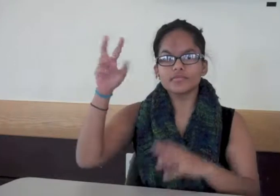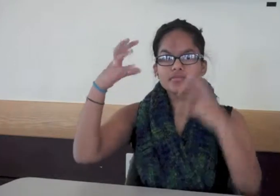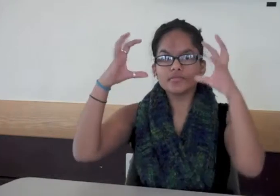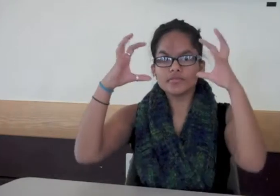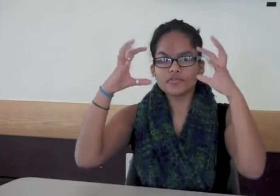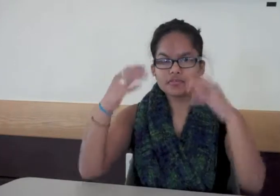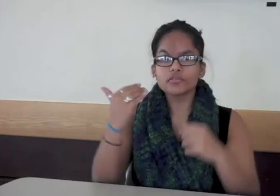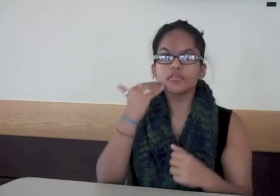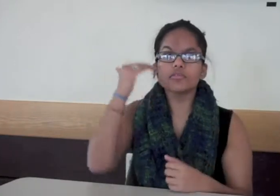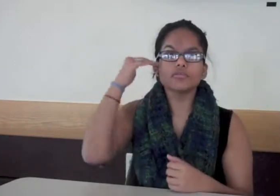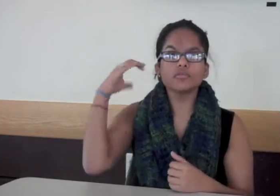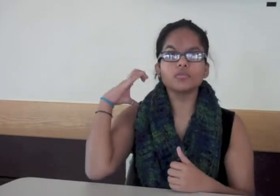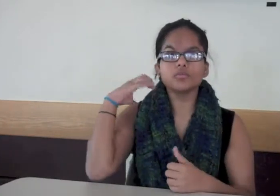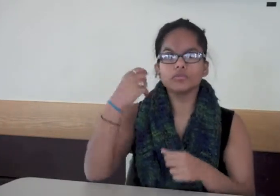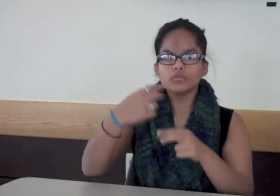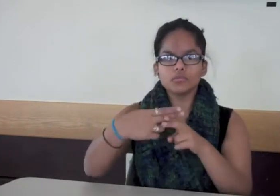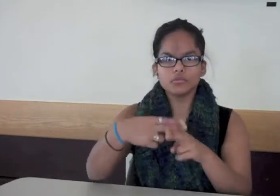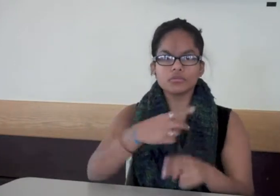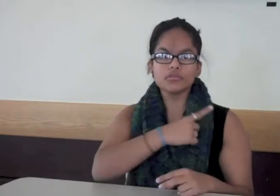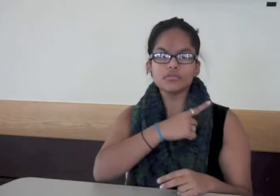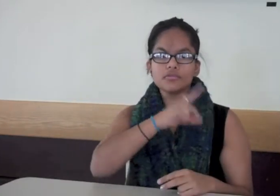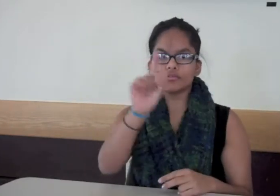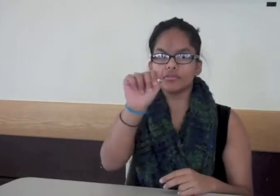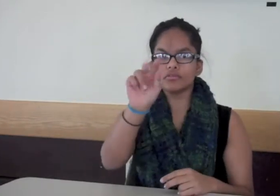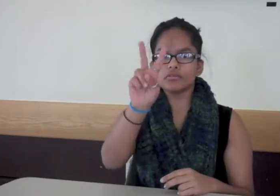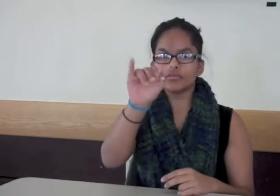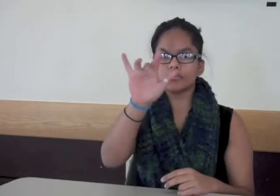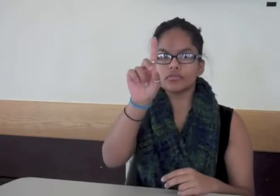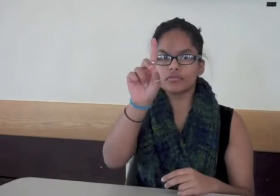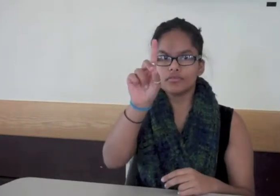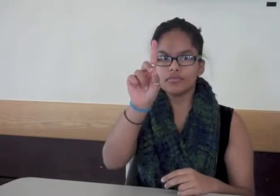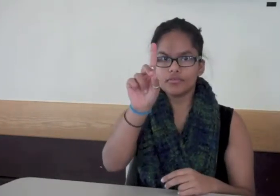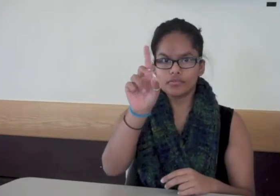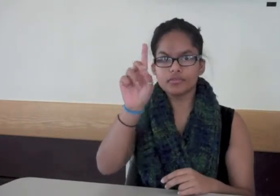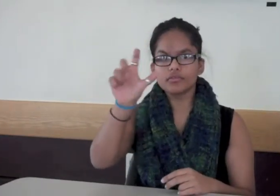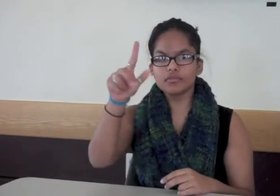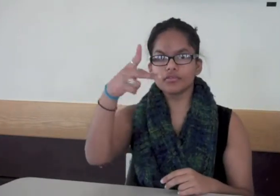And next, we have an interview with the girls' volleyball team, David Del Pizzo.